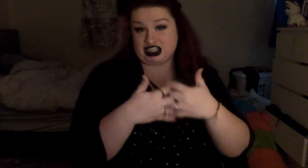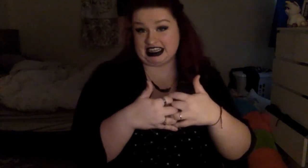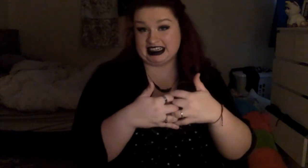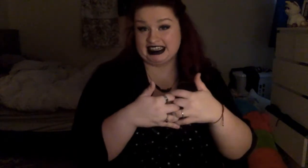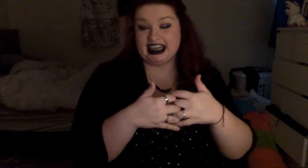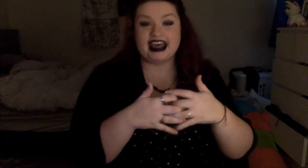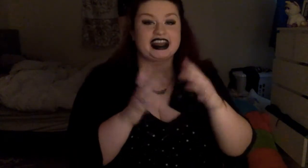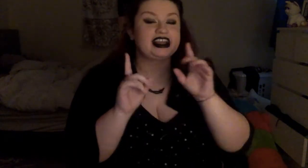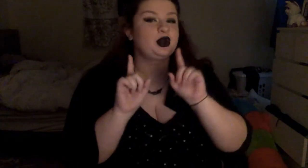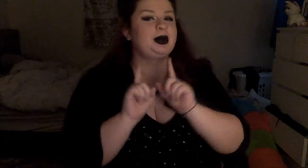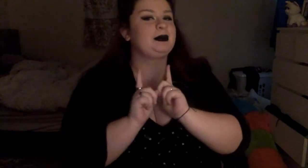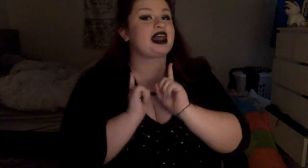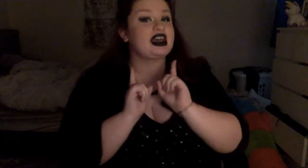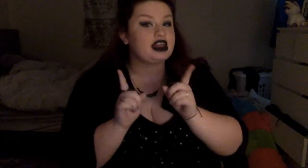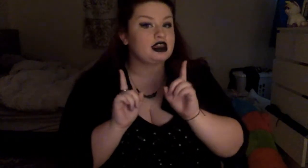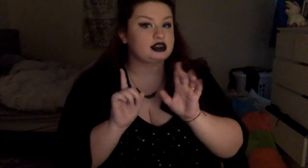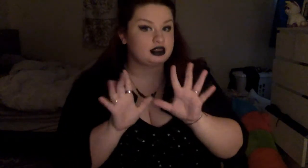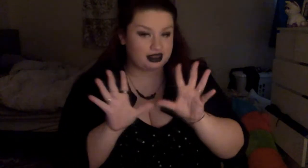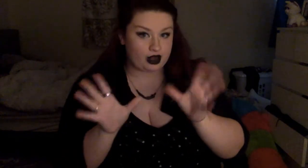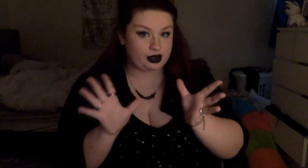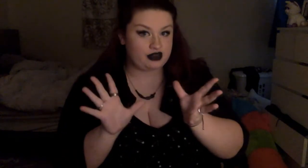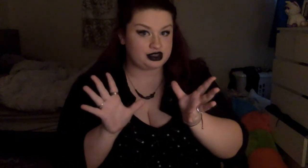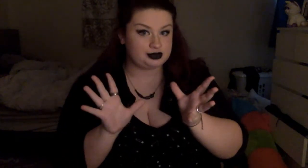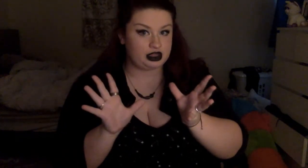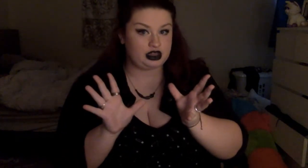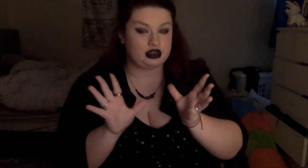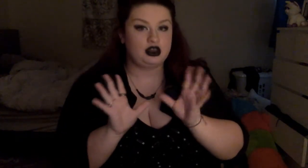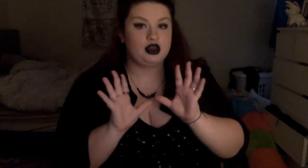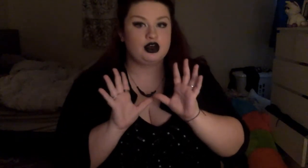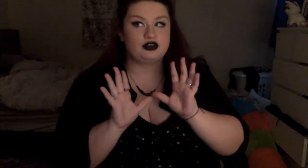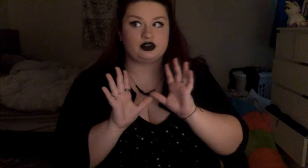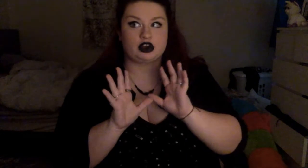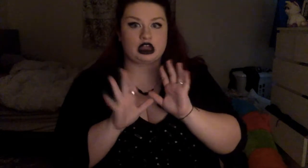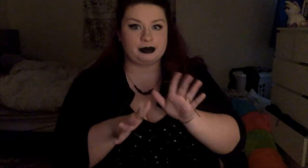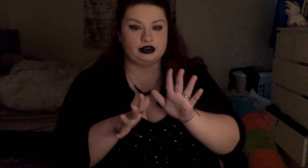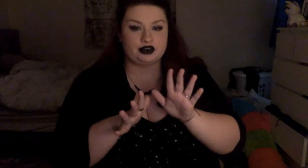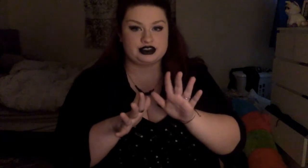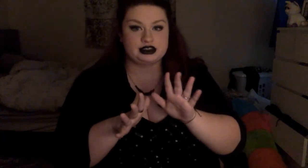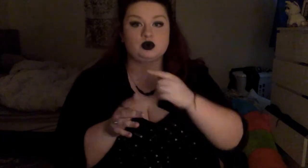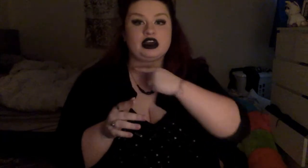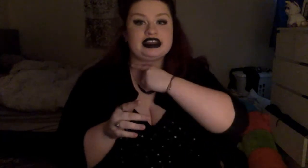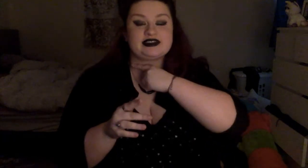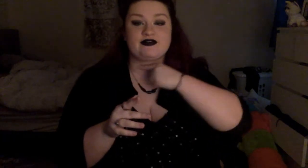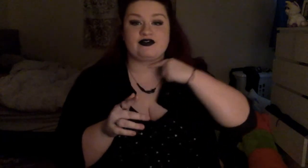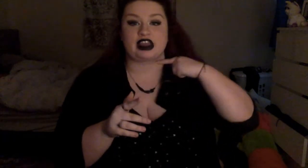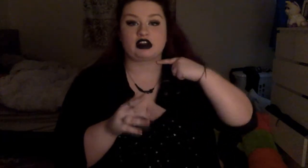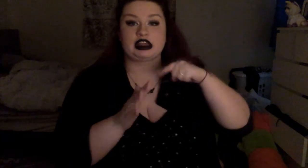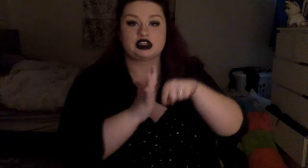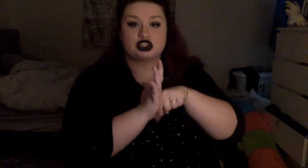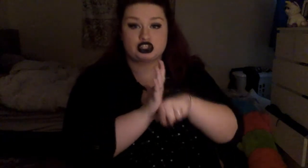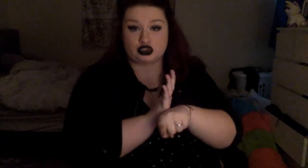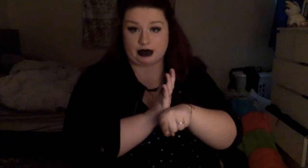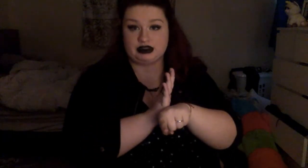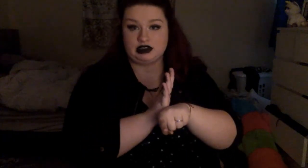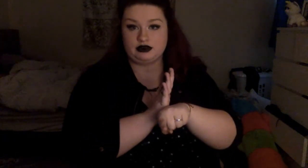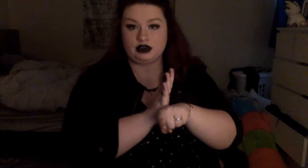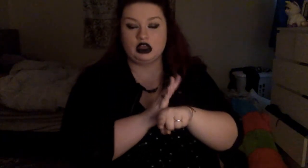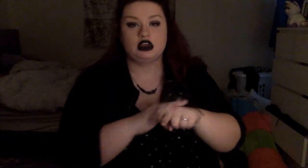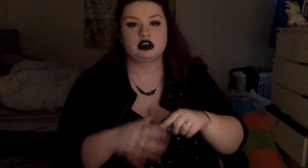machine. I like that way of explaining it for a couple of reasons. One, it's very descriptive, because